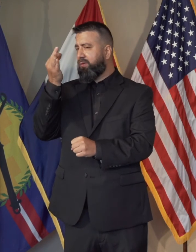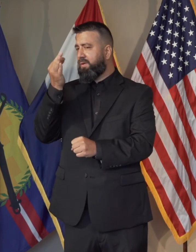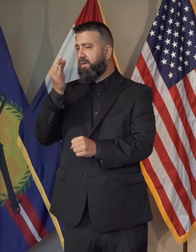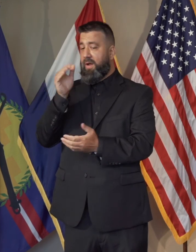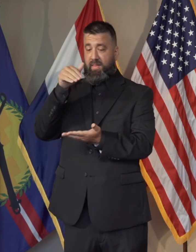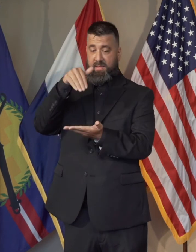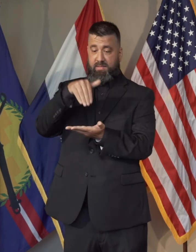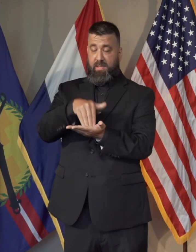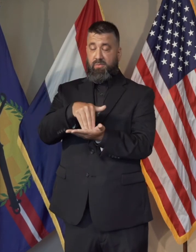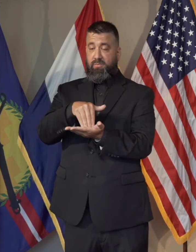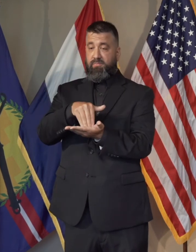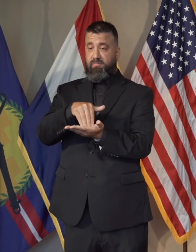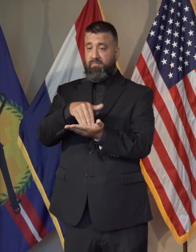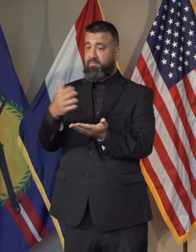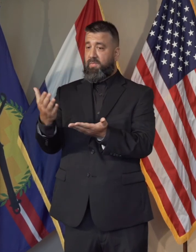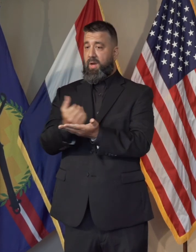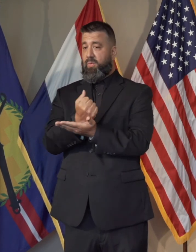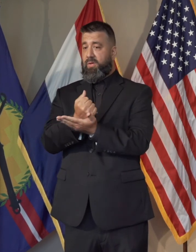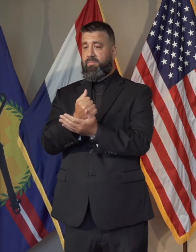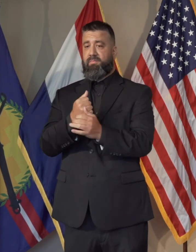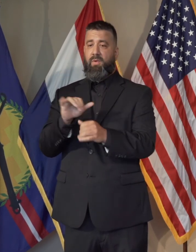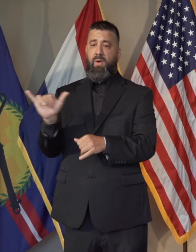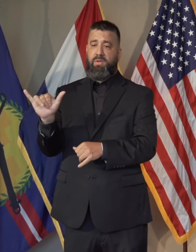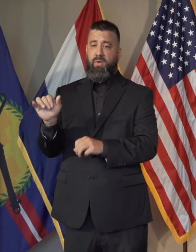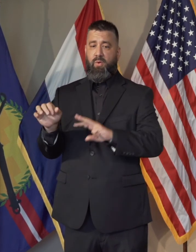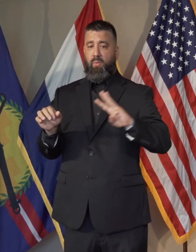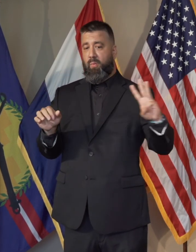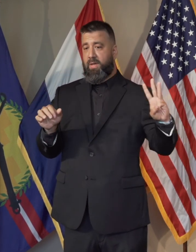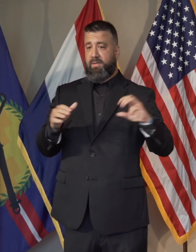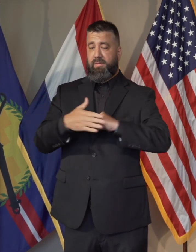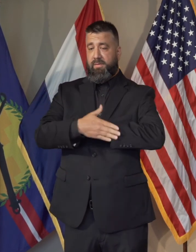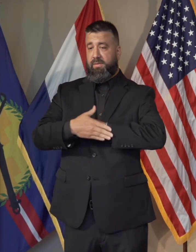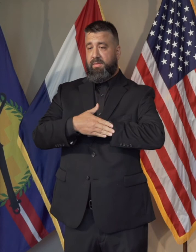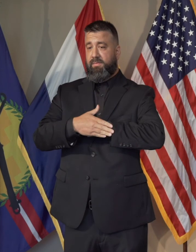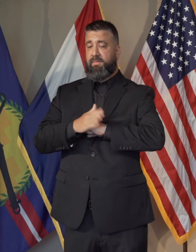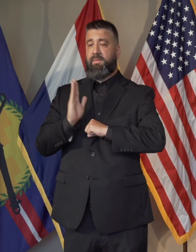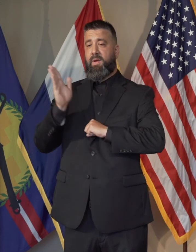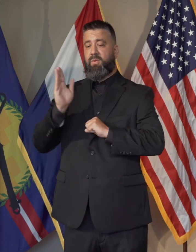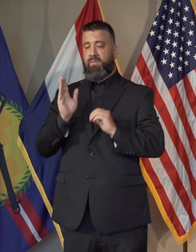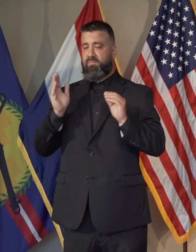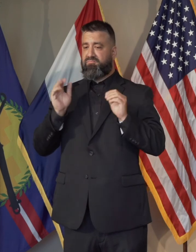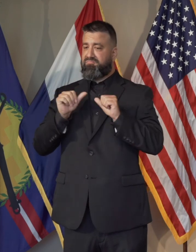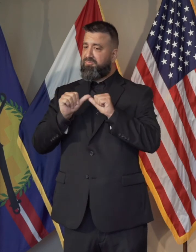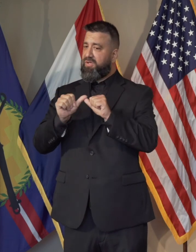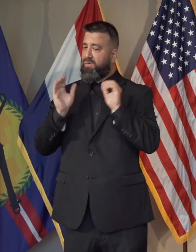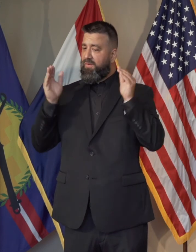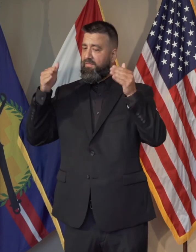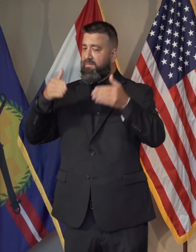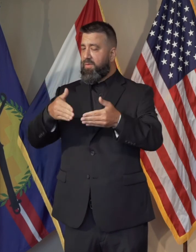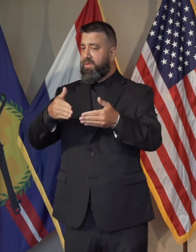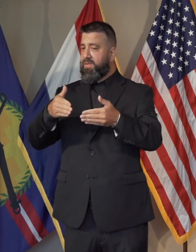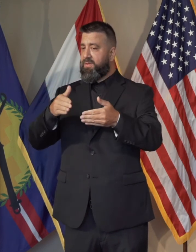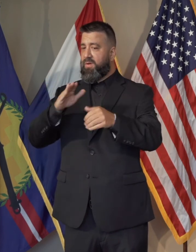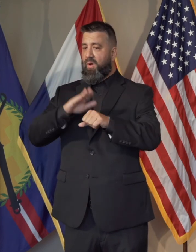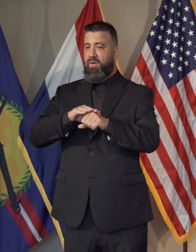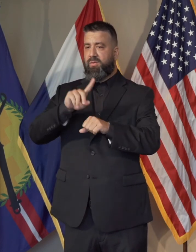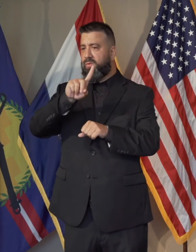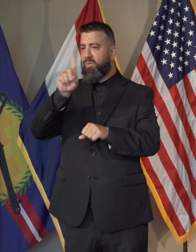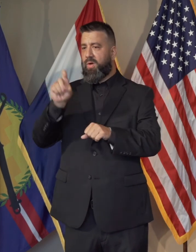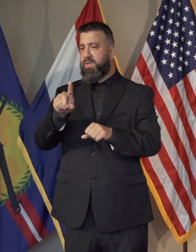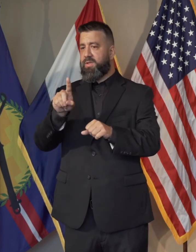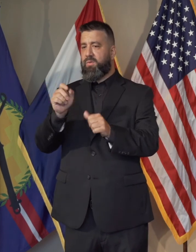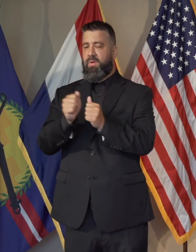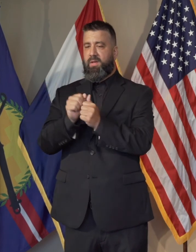Central Corridor by a larger margin, and won West County. And I will continue to focus my administration on these questions of